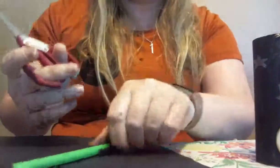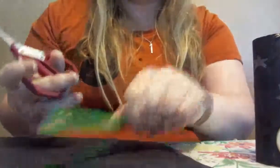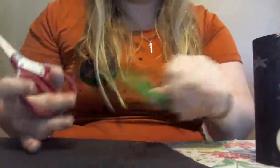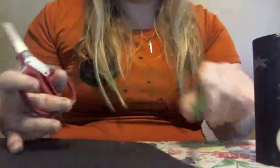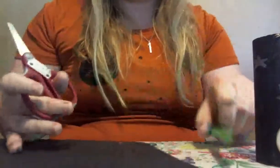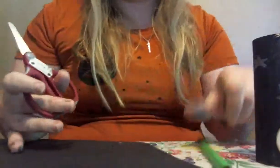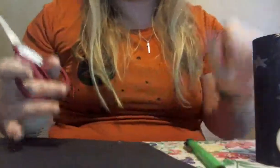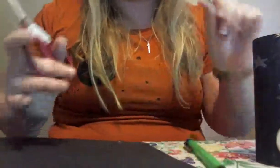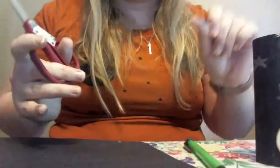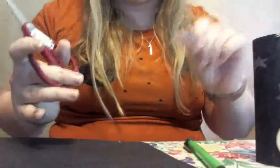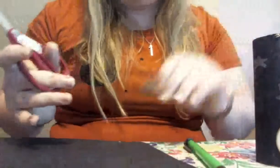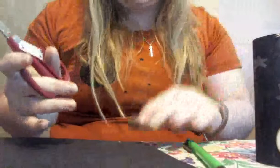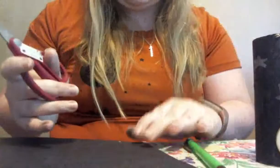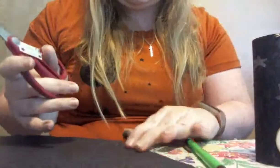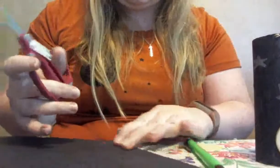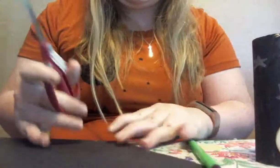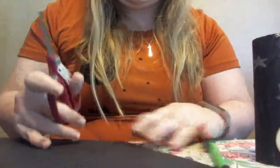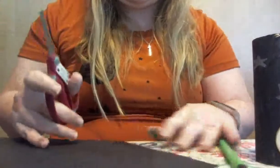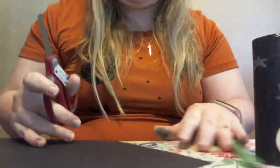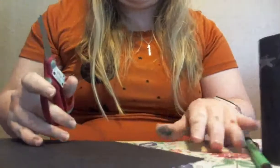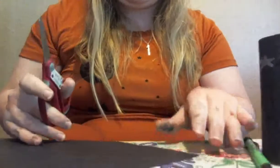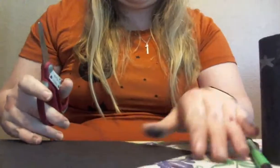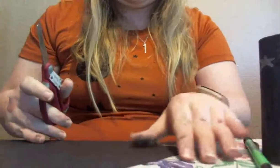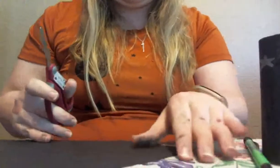be really careful.